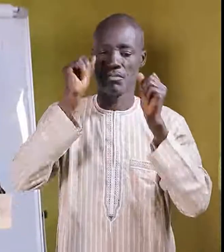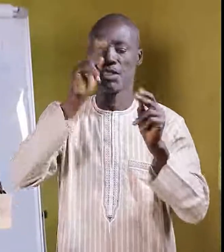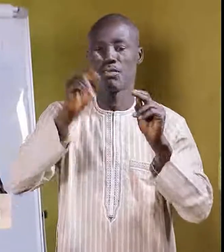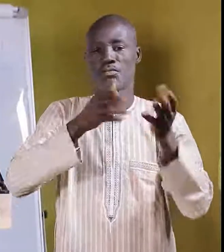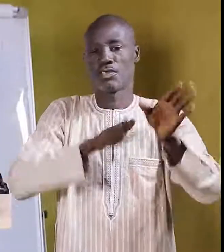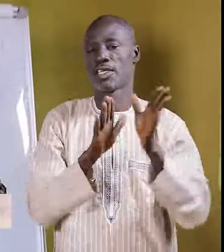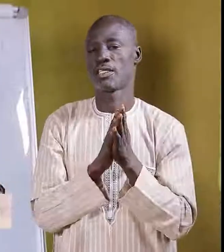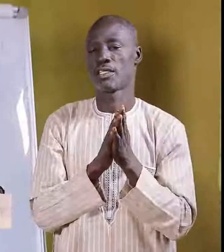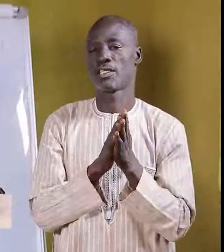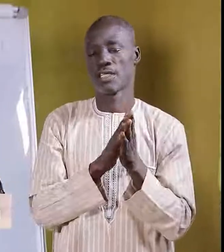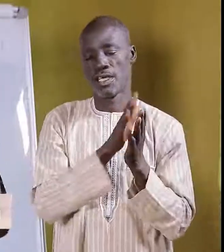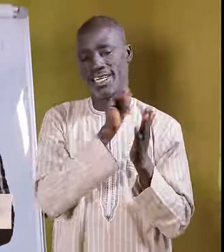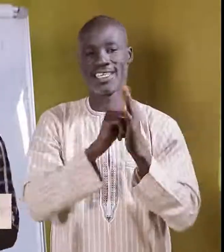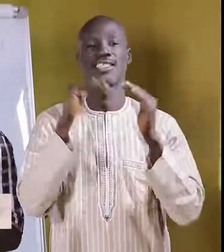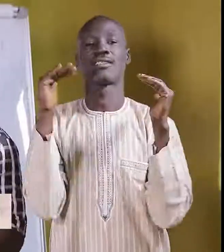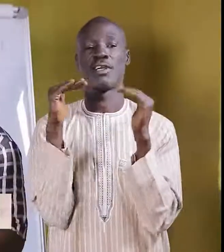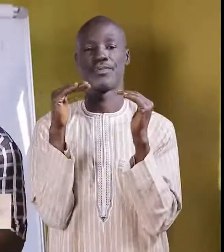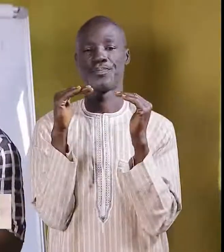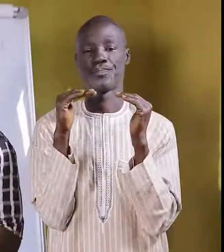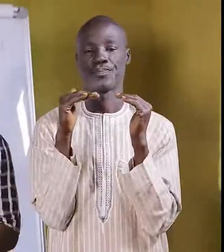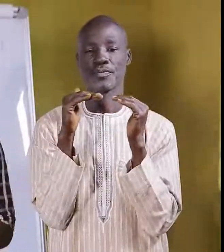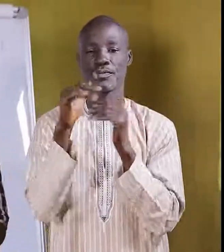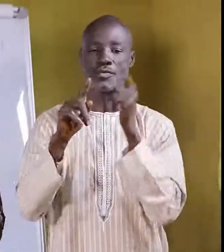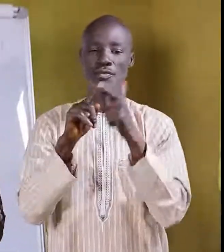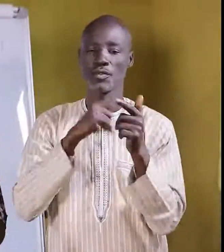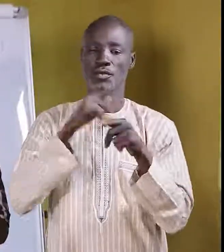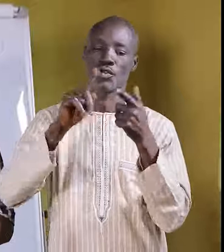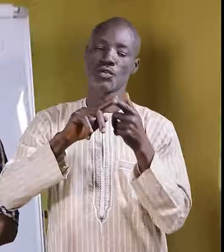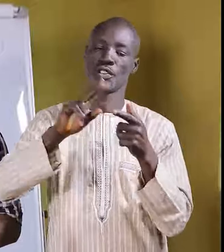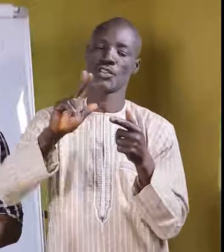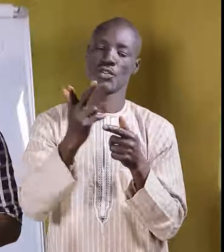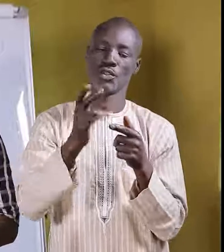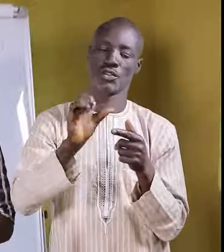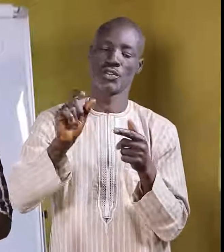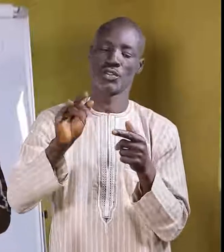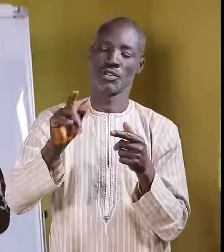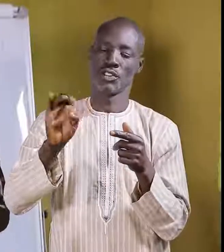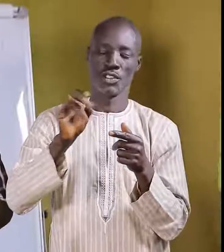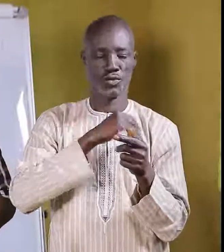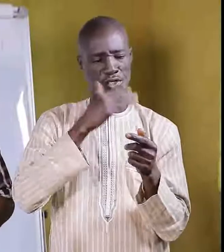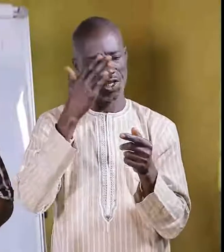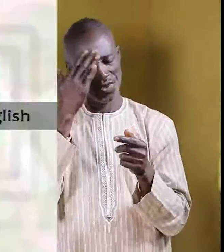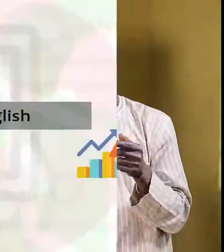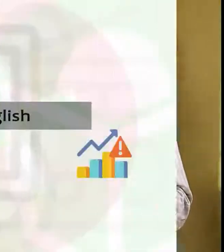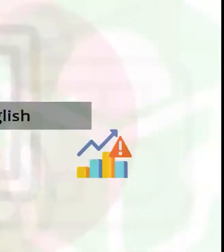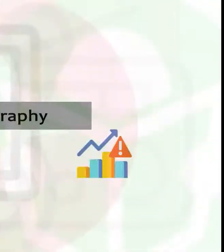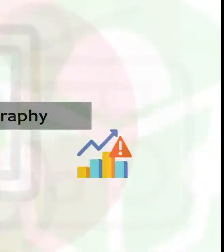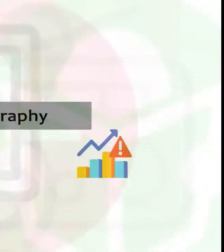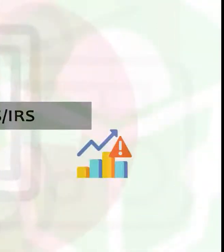dies. Why? When we get to the third stage, we will now ascertain why it is like